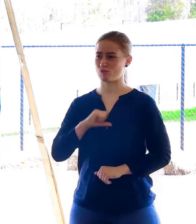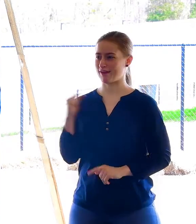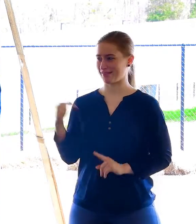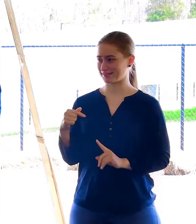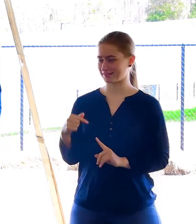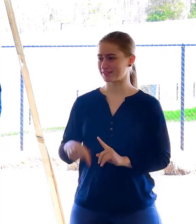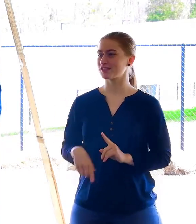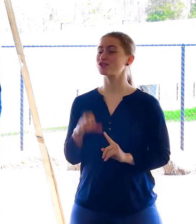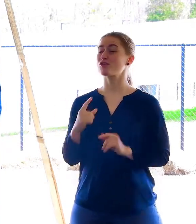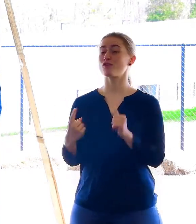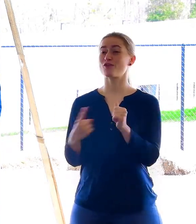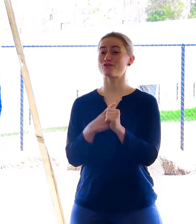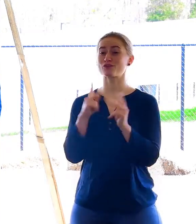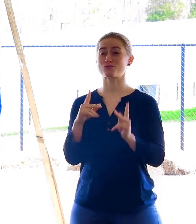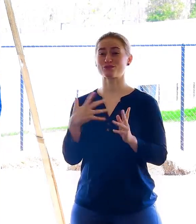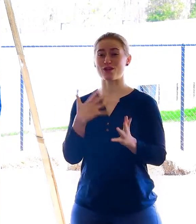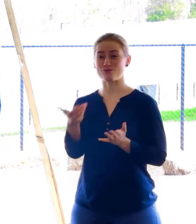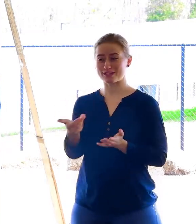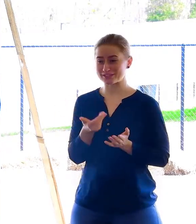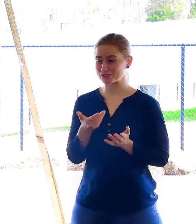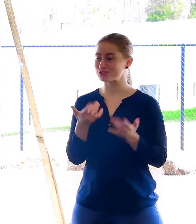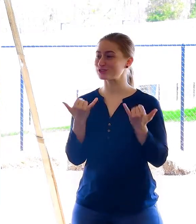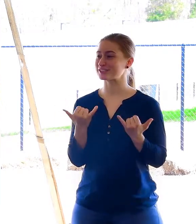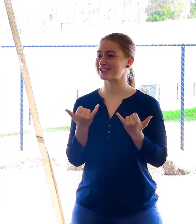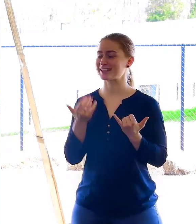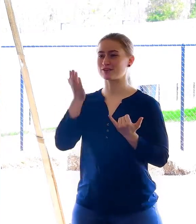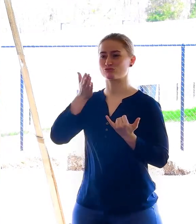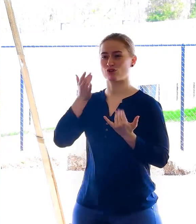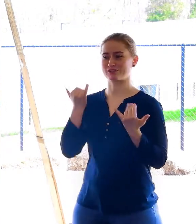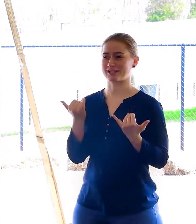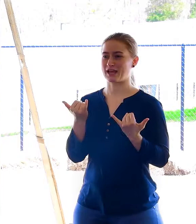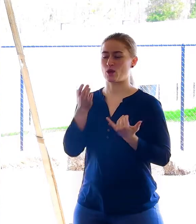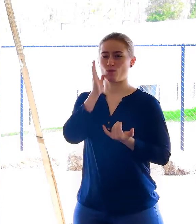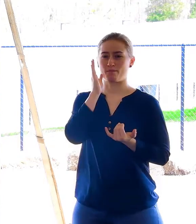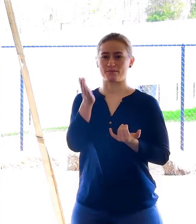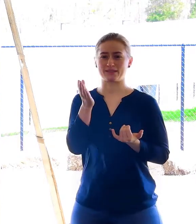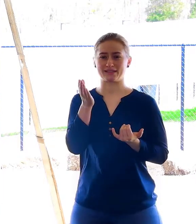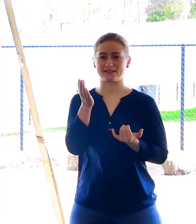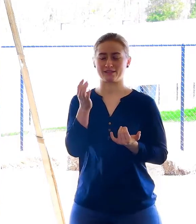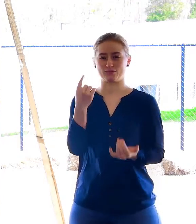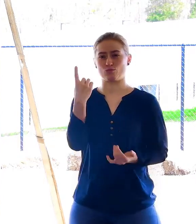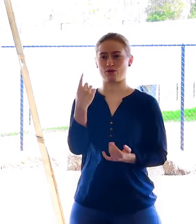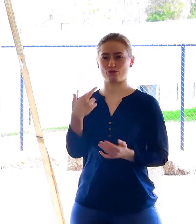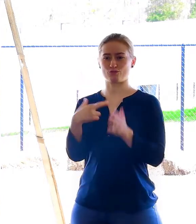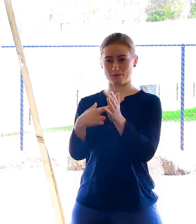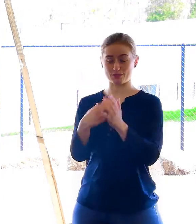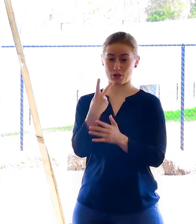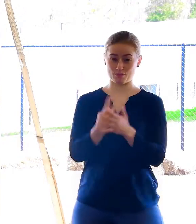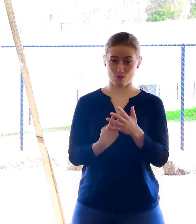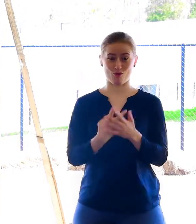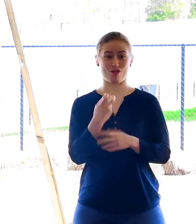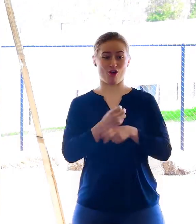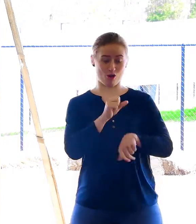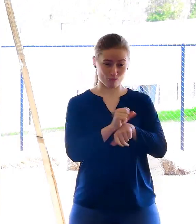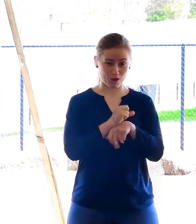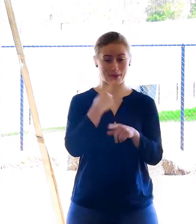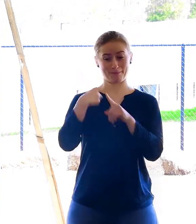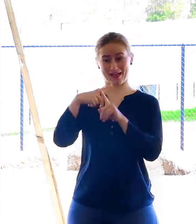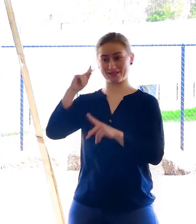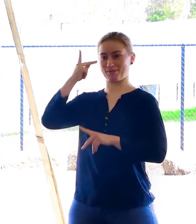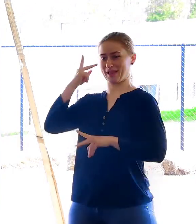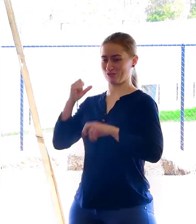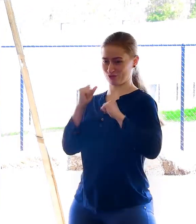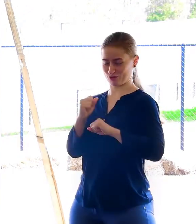And so the first person I want to introduce to talk is the one who represents both the hard work and the political